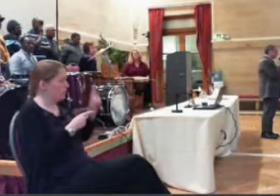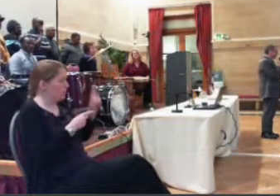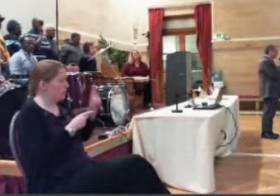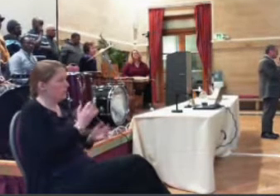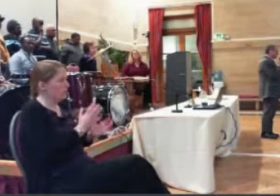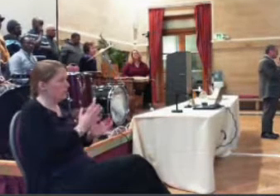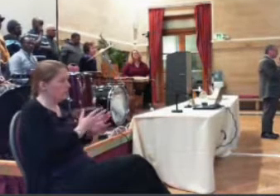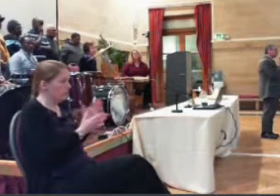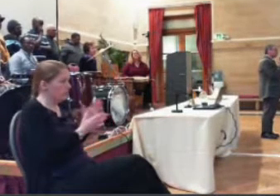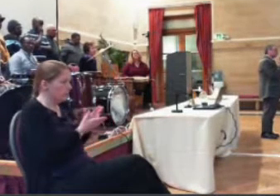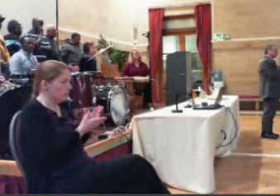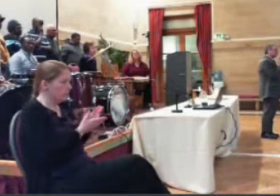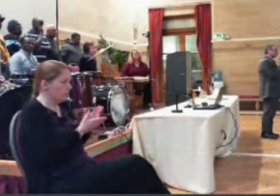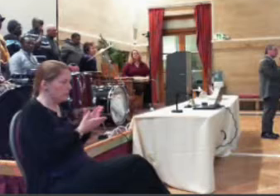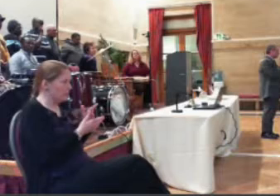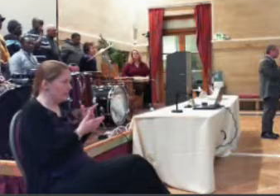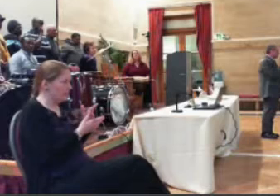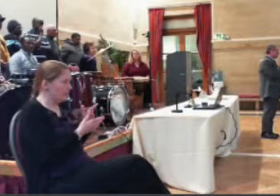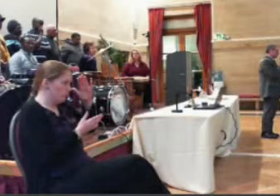because the Holocaust